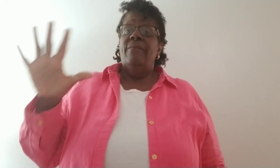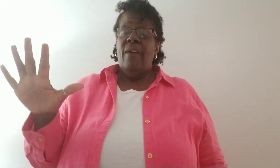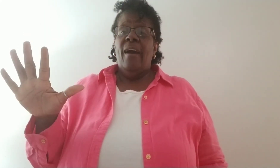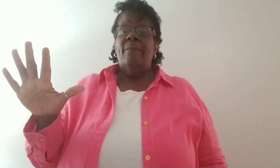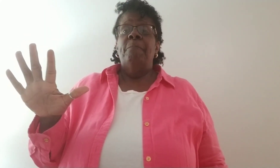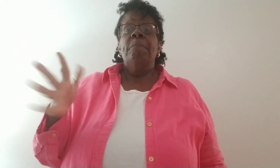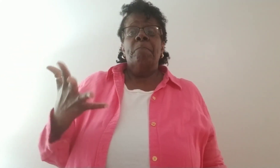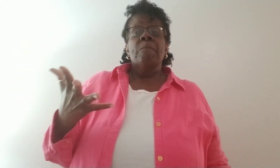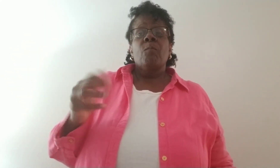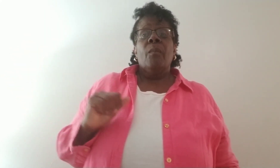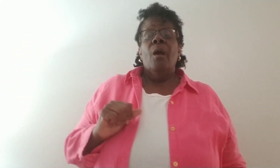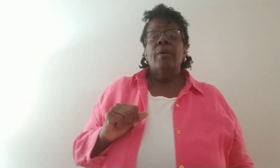2:35. Okay,